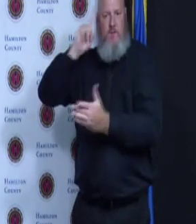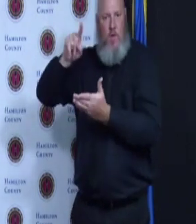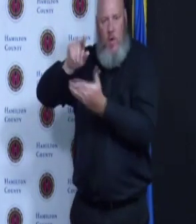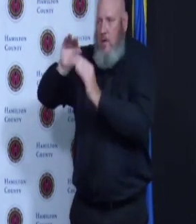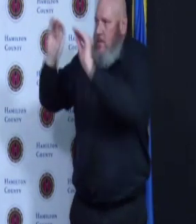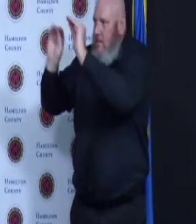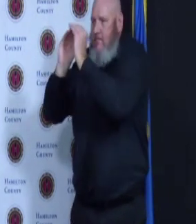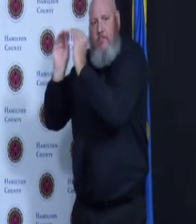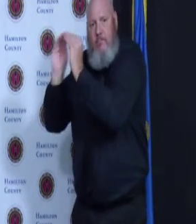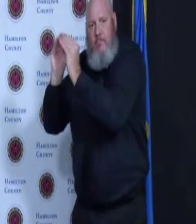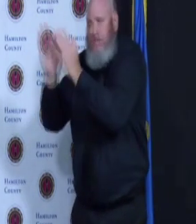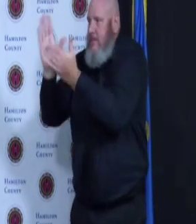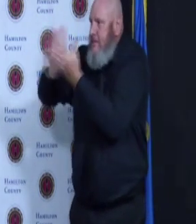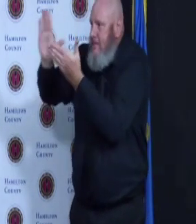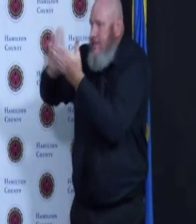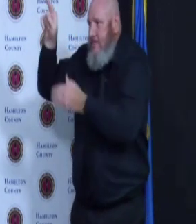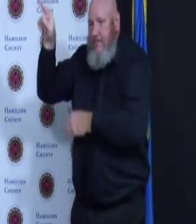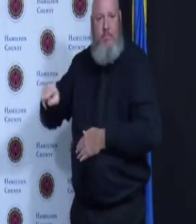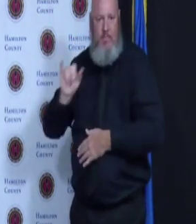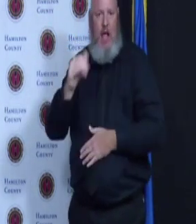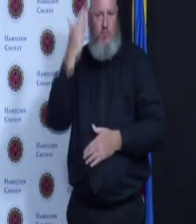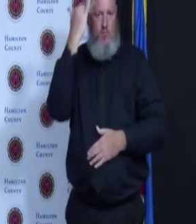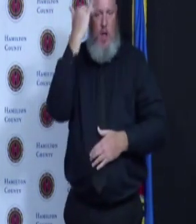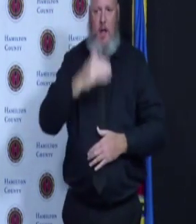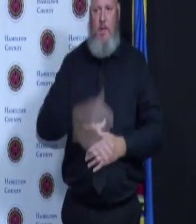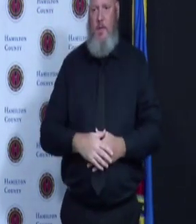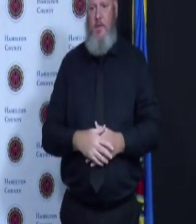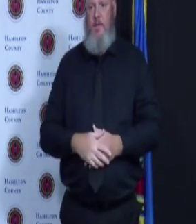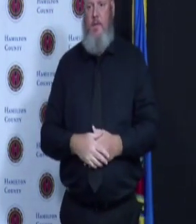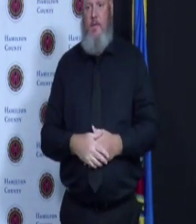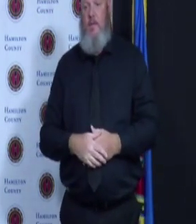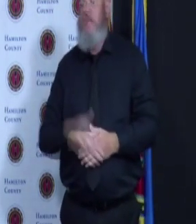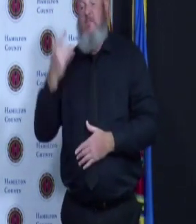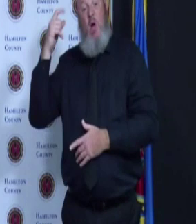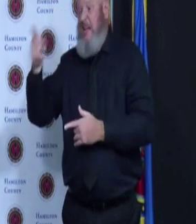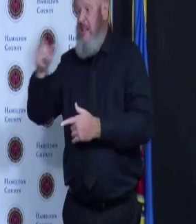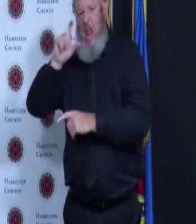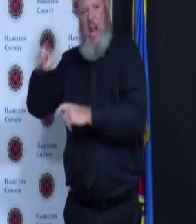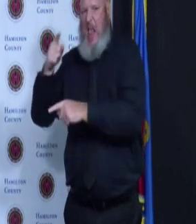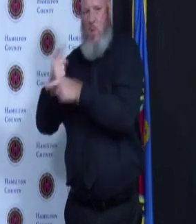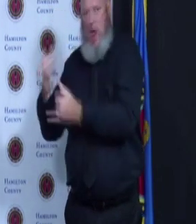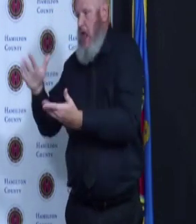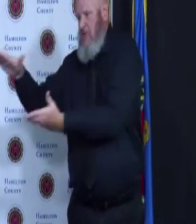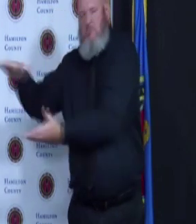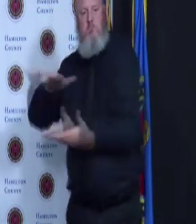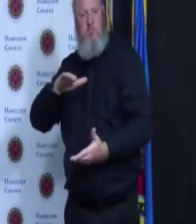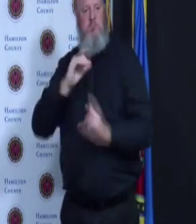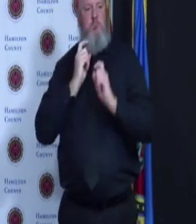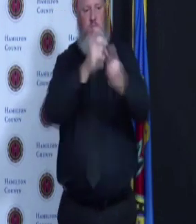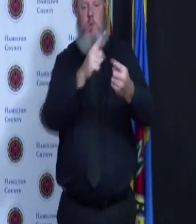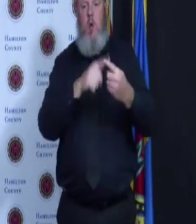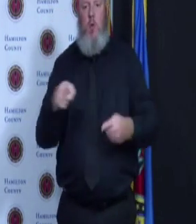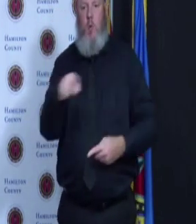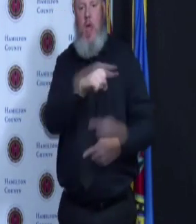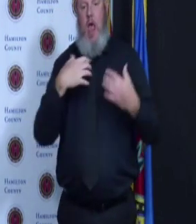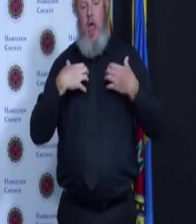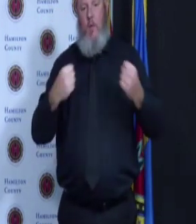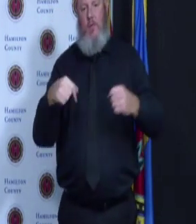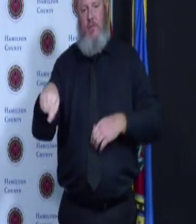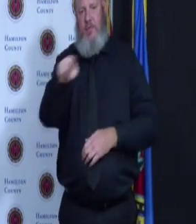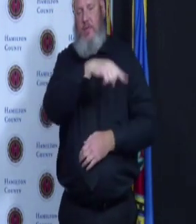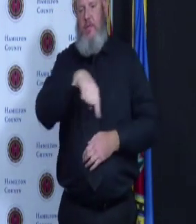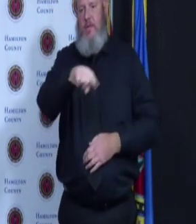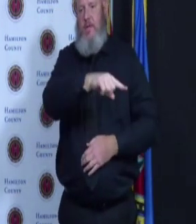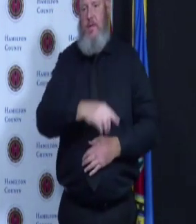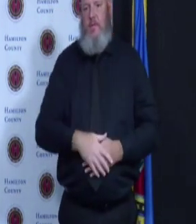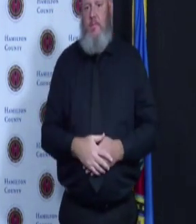will say that as we all work our way through this, we're trying to offer a coordinated response for that